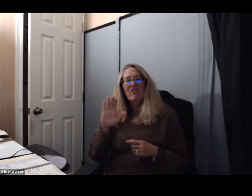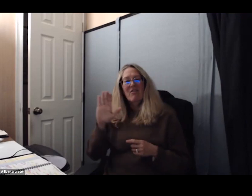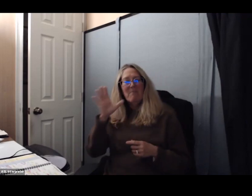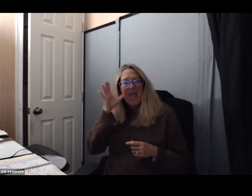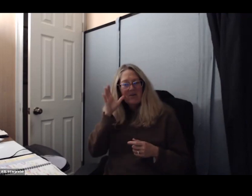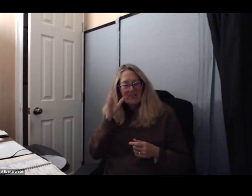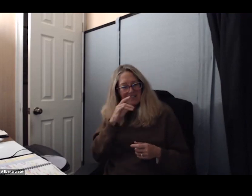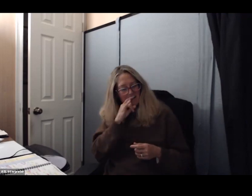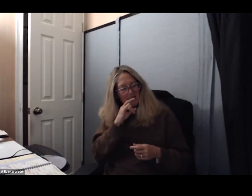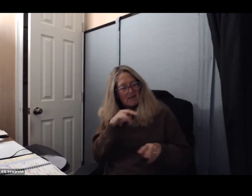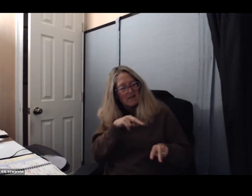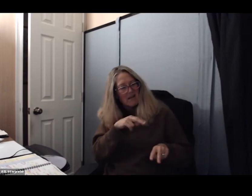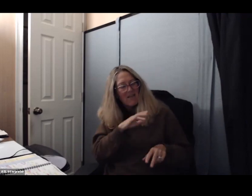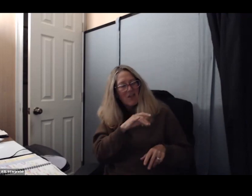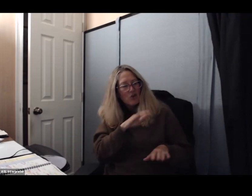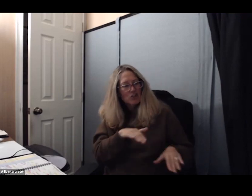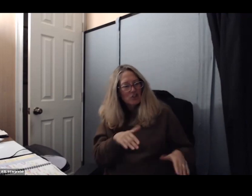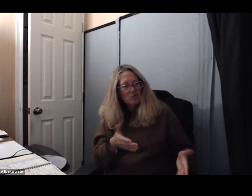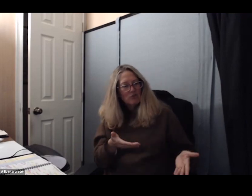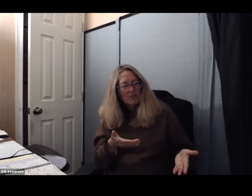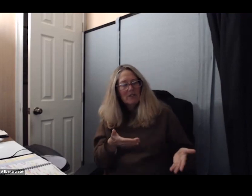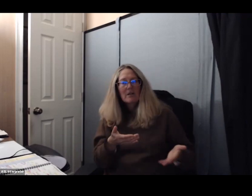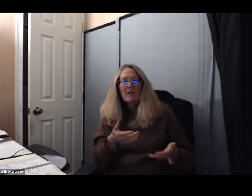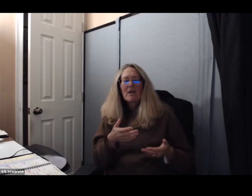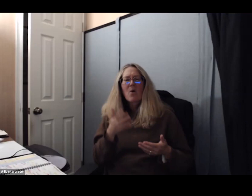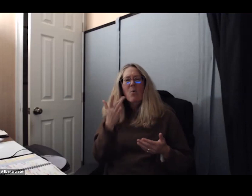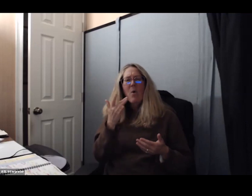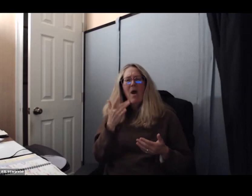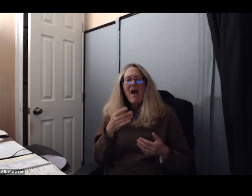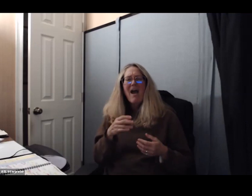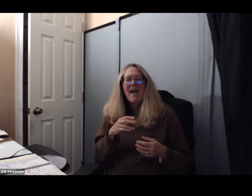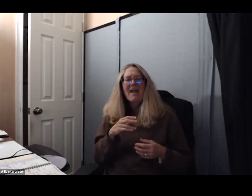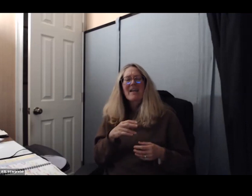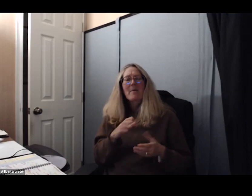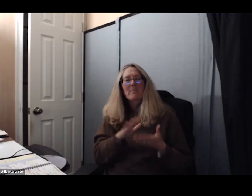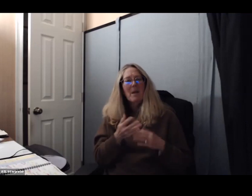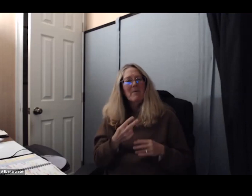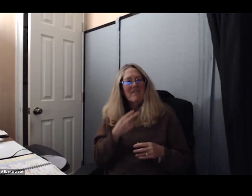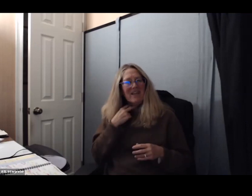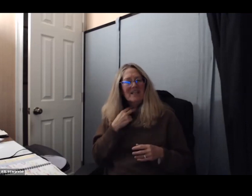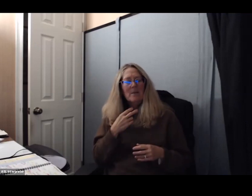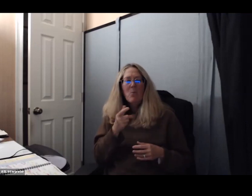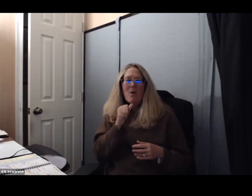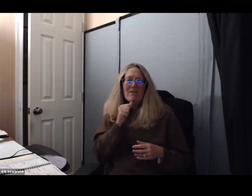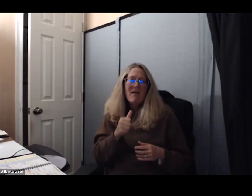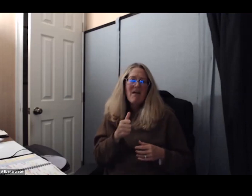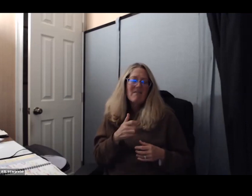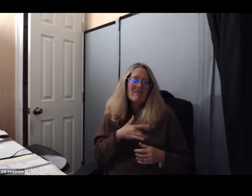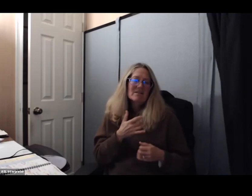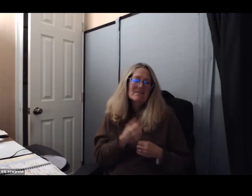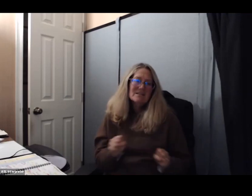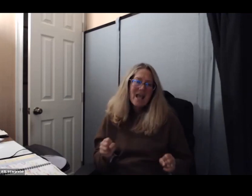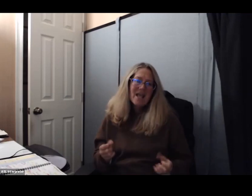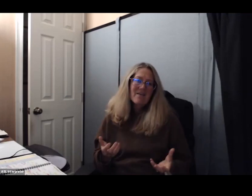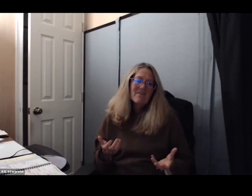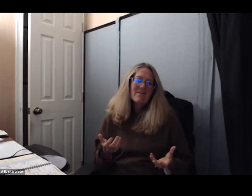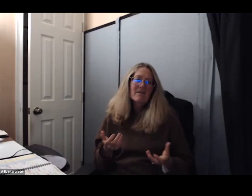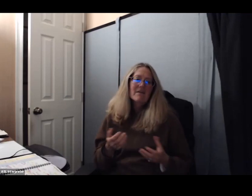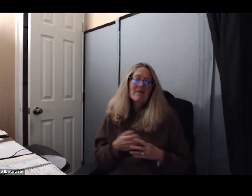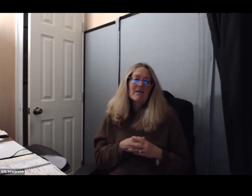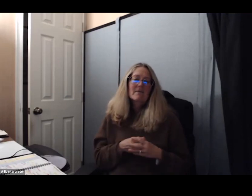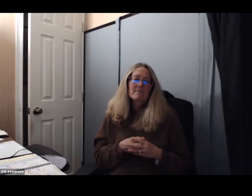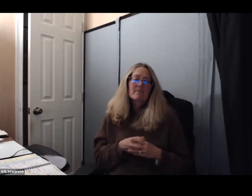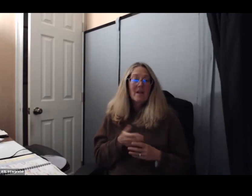are students of hate speech and bullying being victimized? Why don't they feel safe?